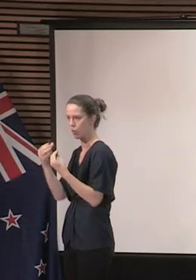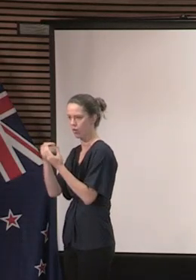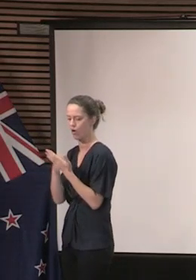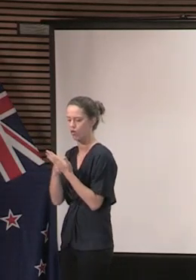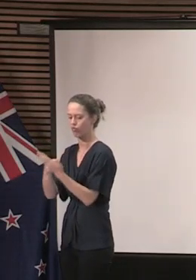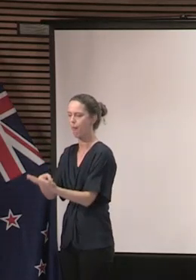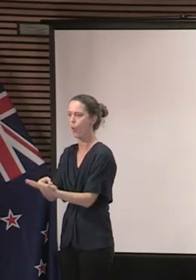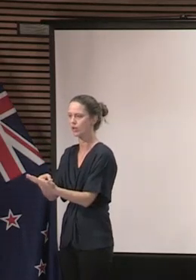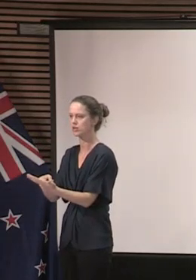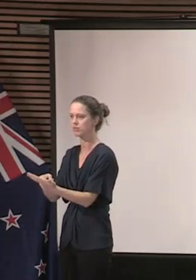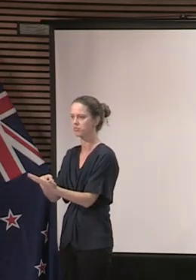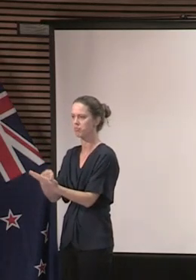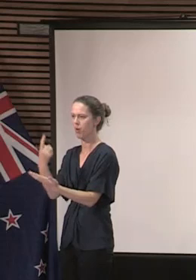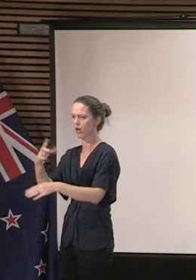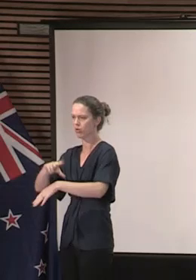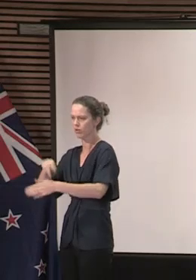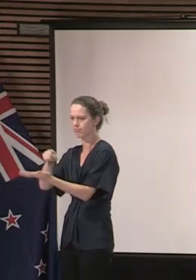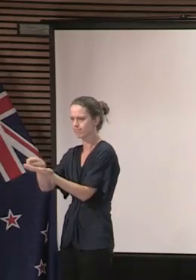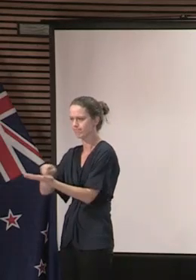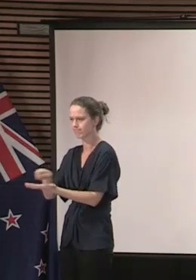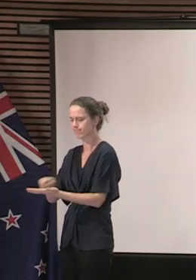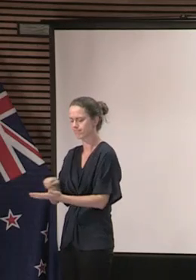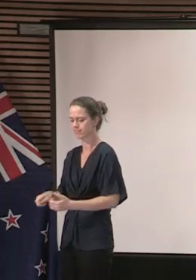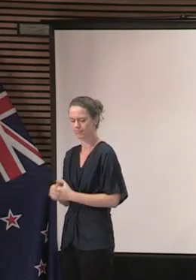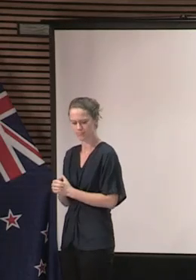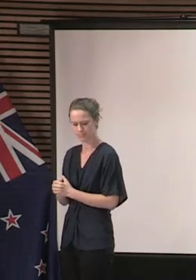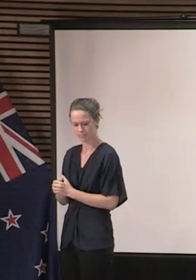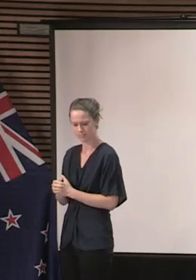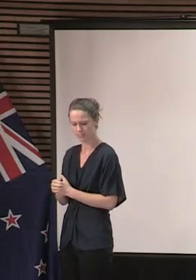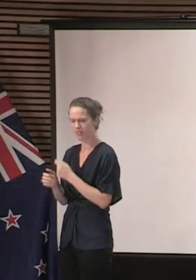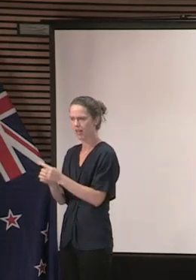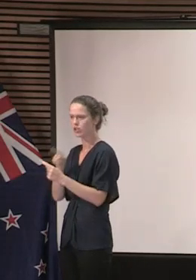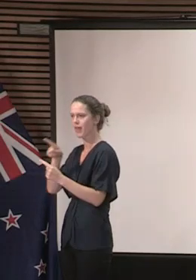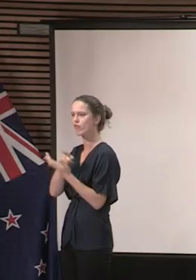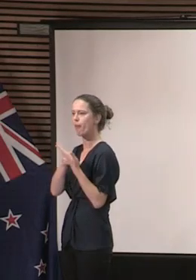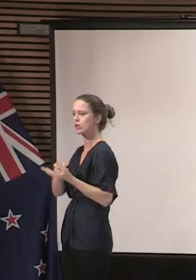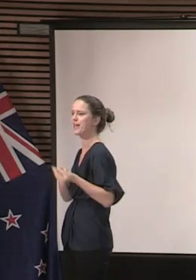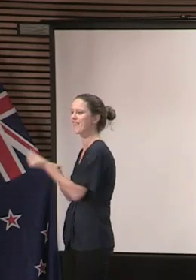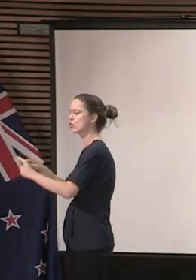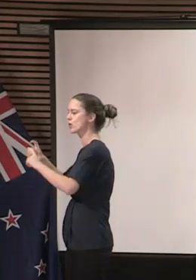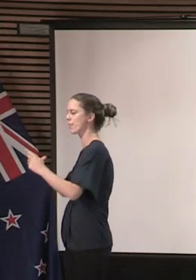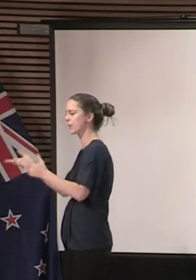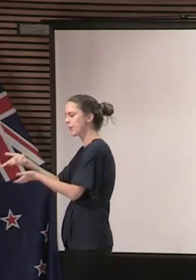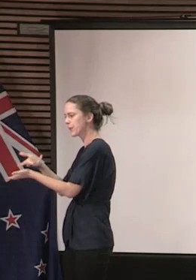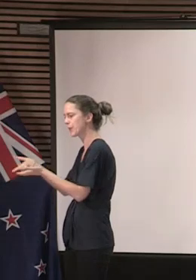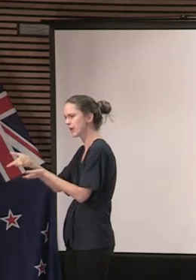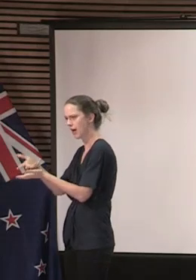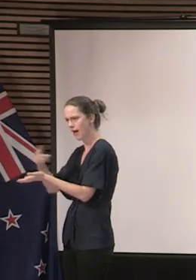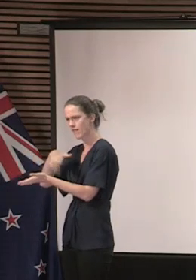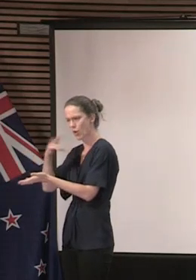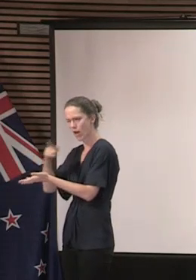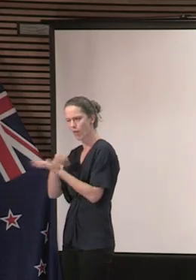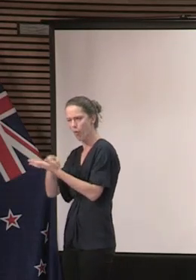It's only and the response we have made to that report that's being considered by Cabinet tomorrow, and so the intention, Prime Minister, I think, is to release